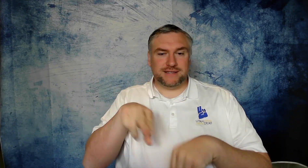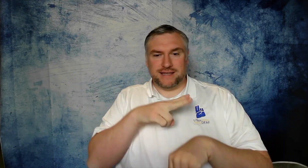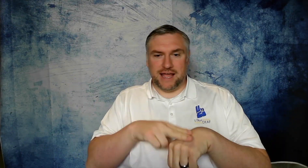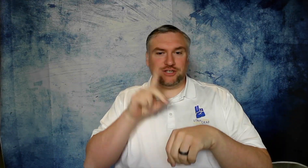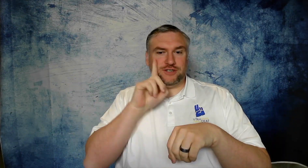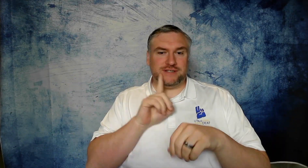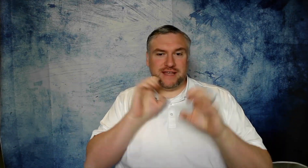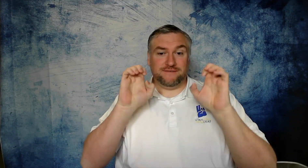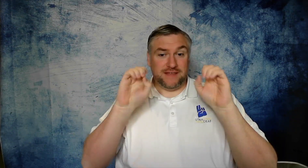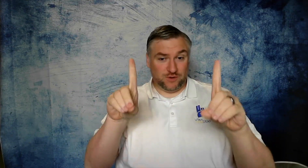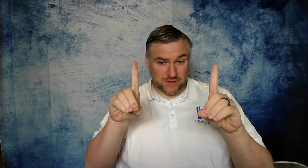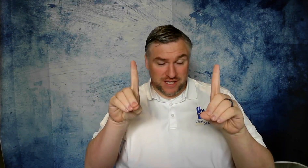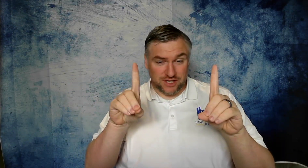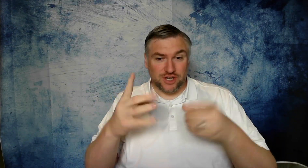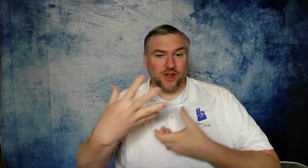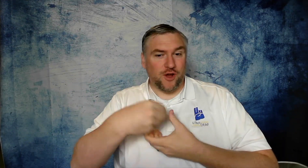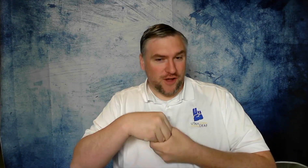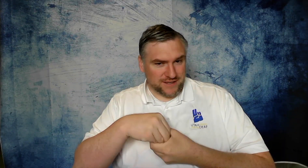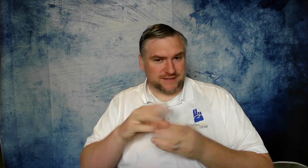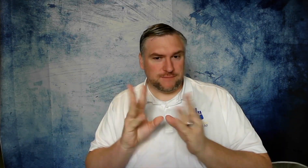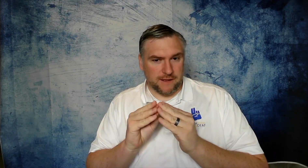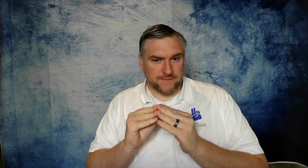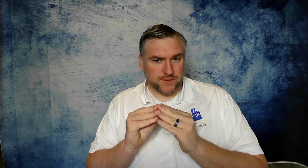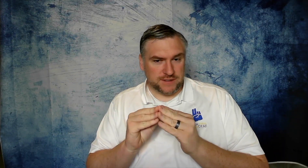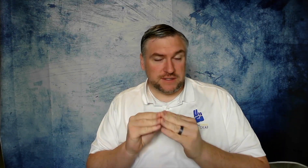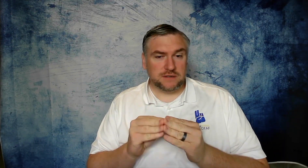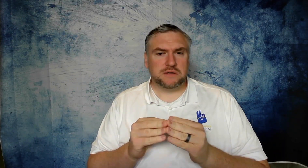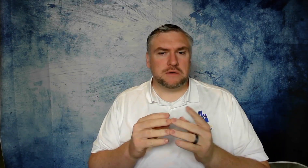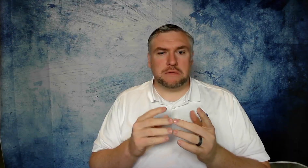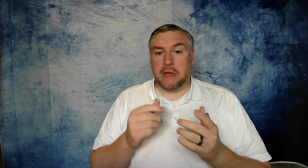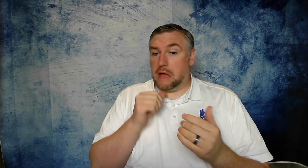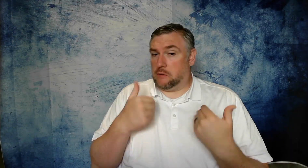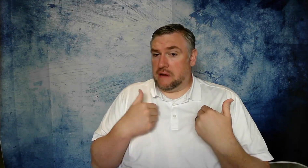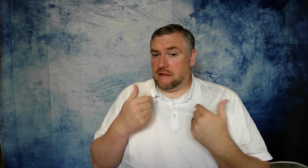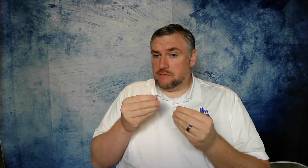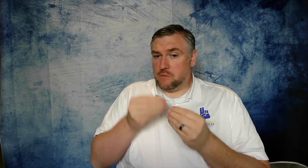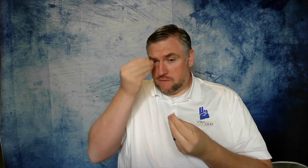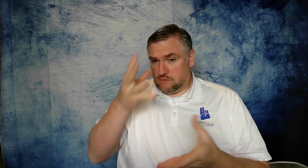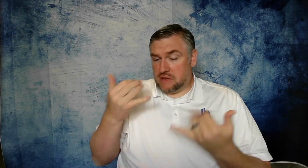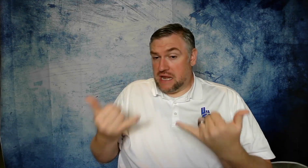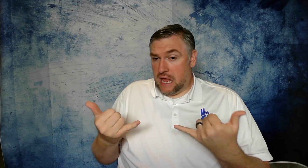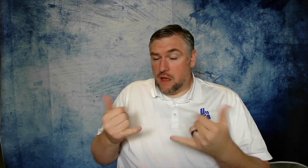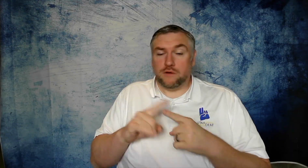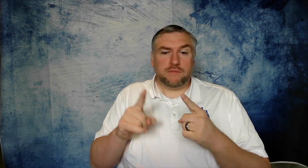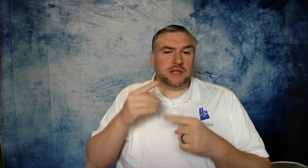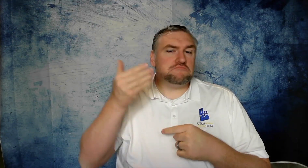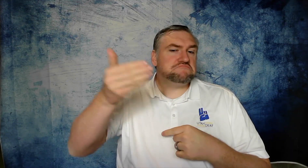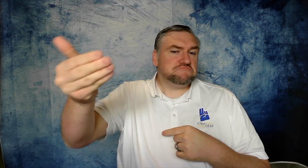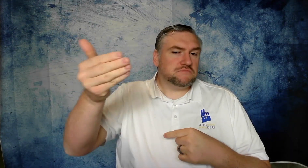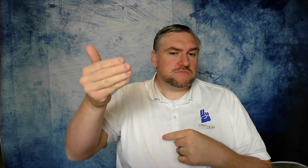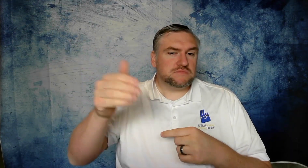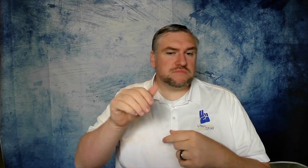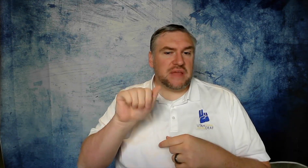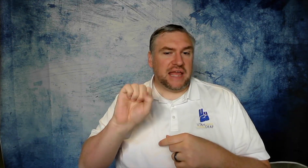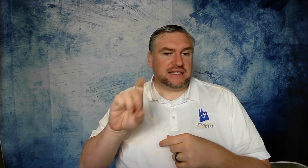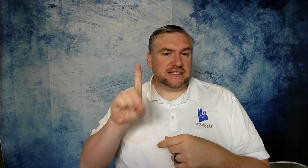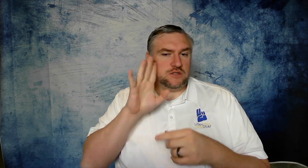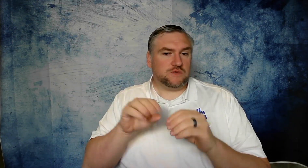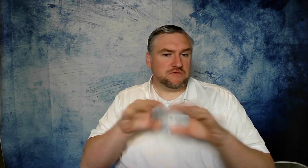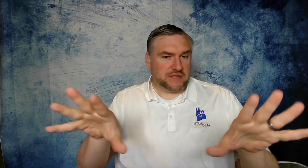conference, a National Deaf Education Autism Conference. I don't have more information right now, but in the future,